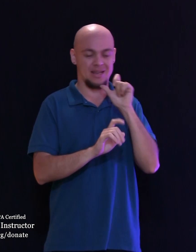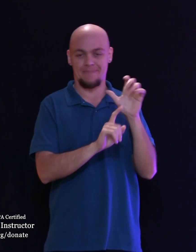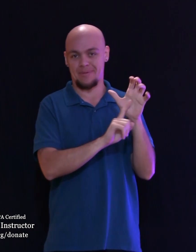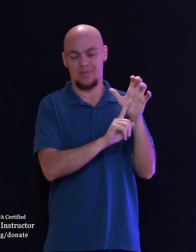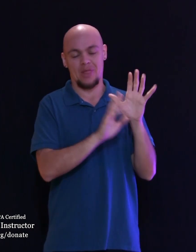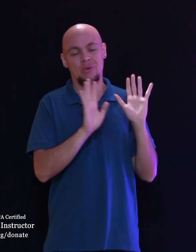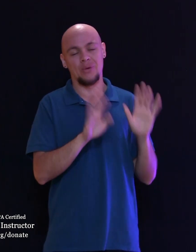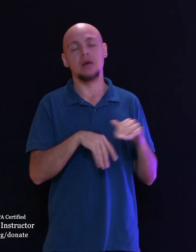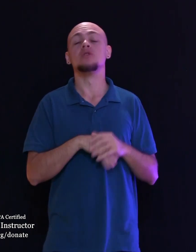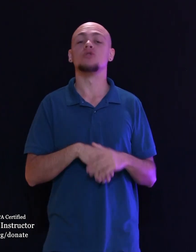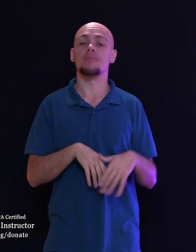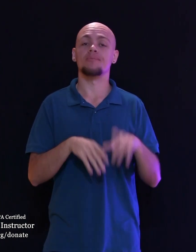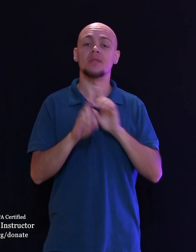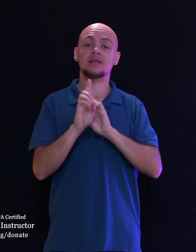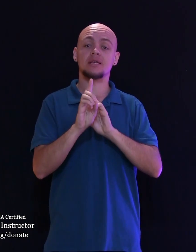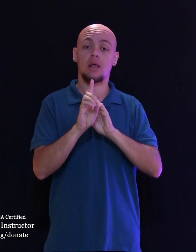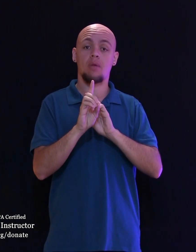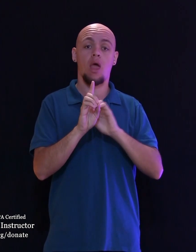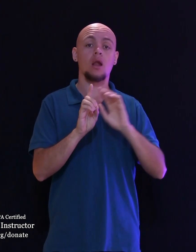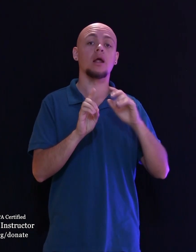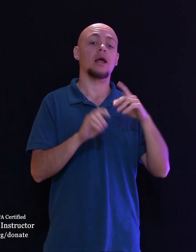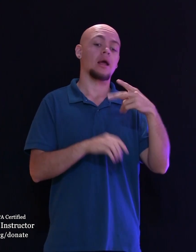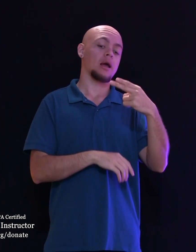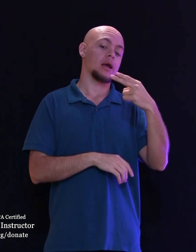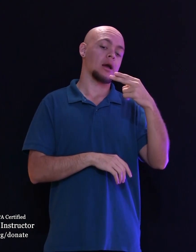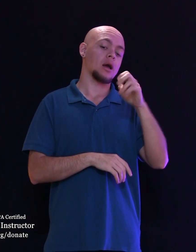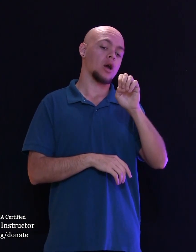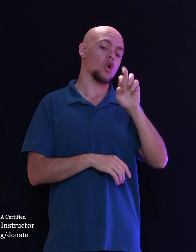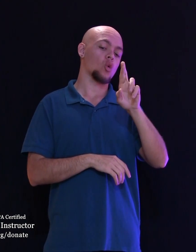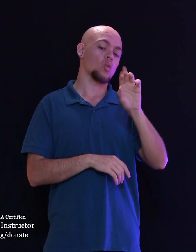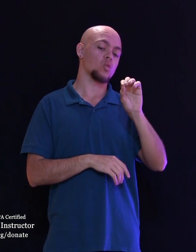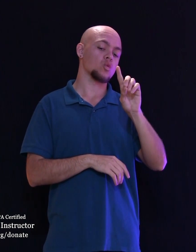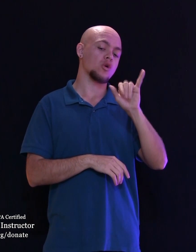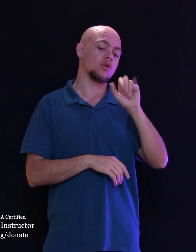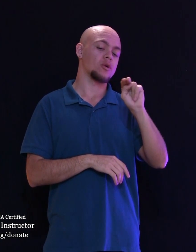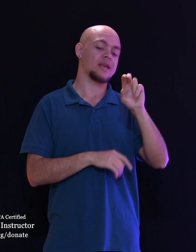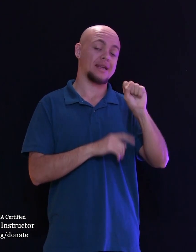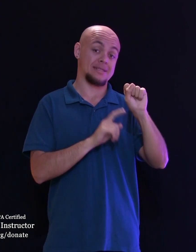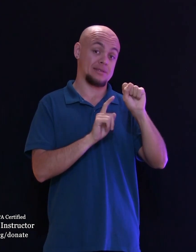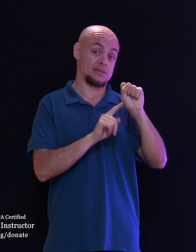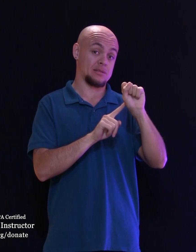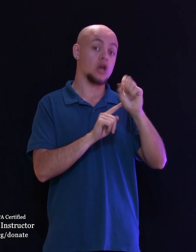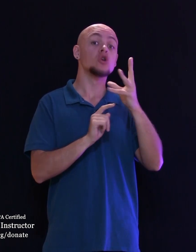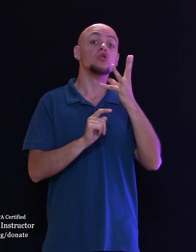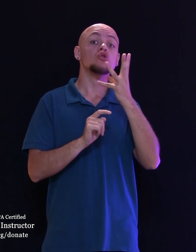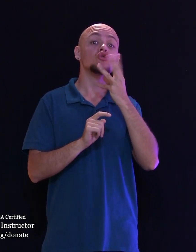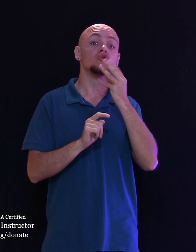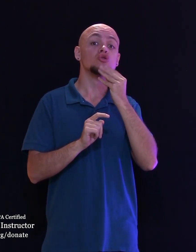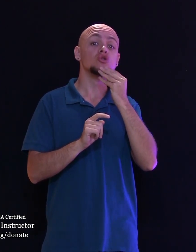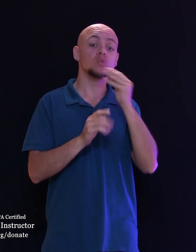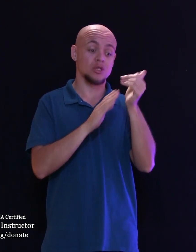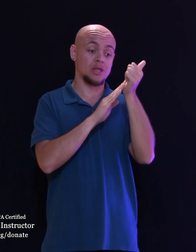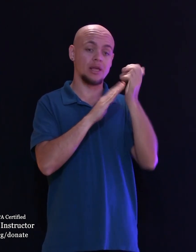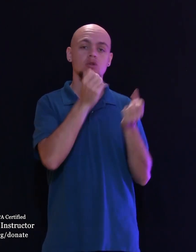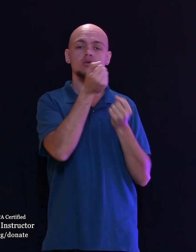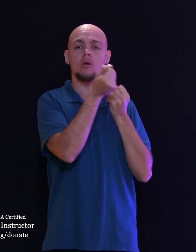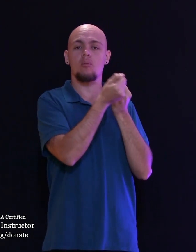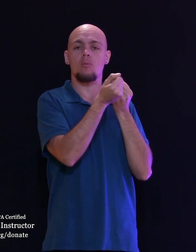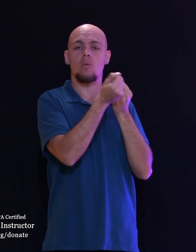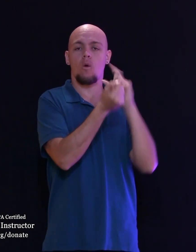And they sent their disciples to tell him, along with the Herodians. Now the Herodians were Jewish leaders who supported the government.